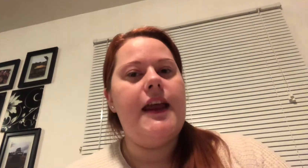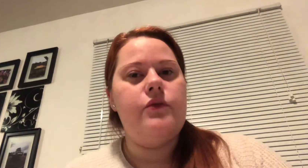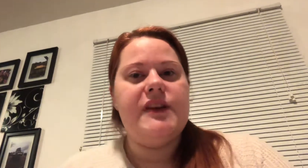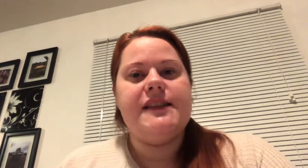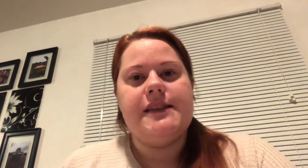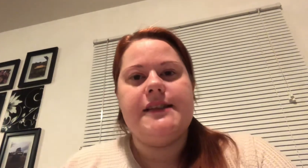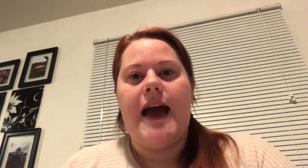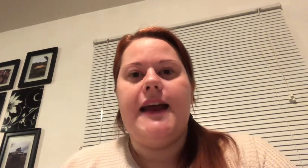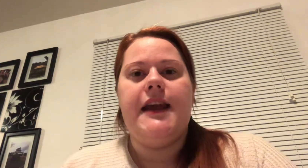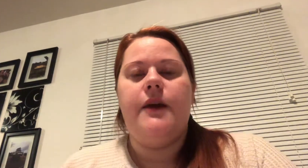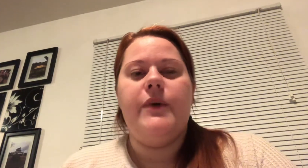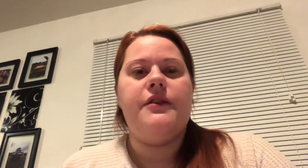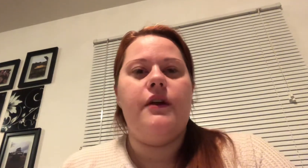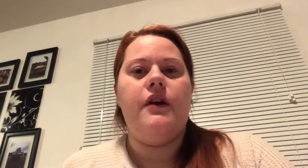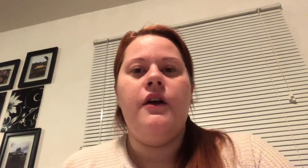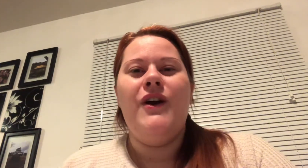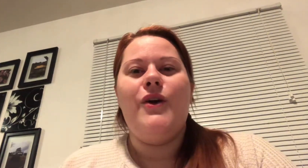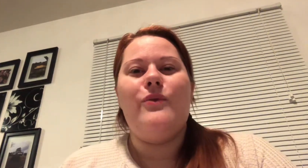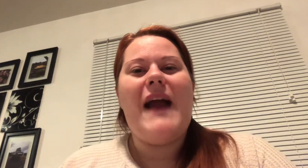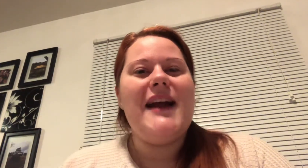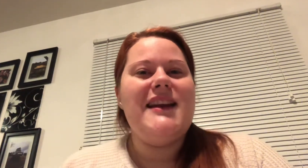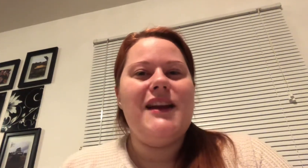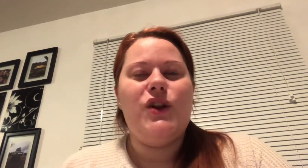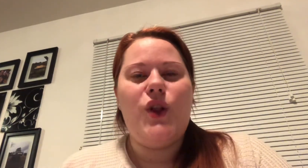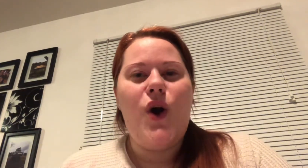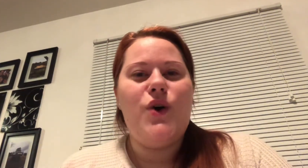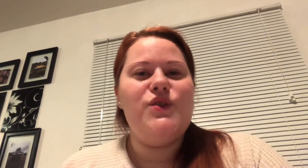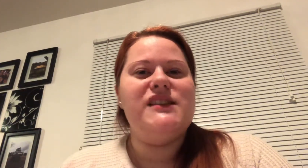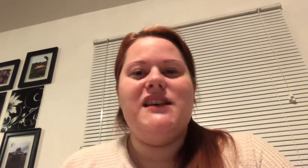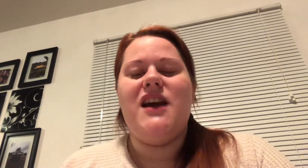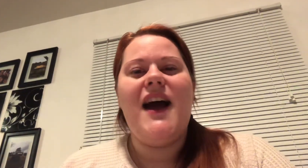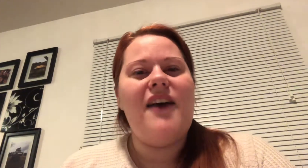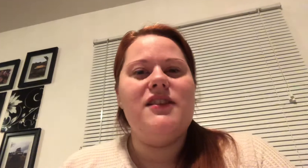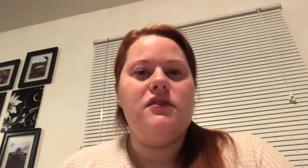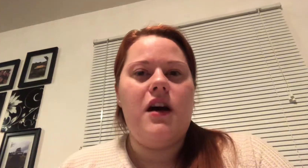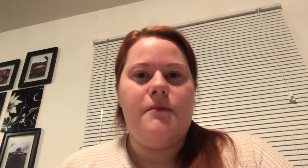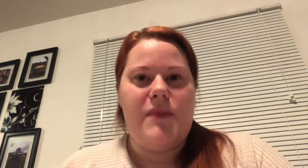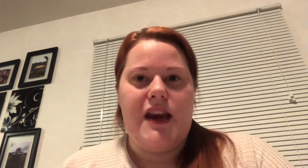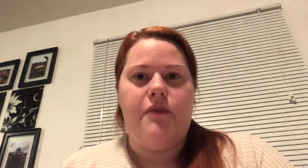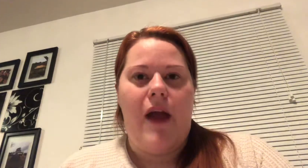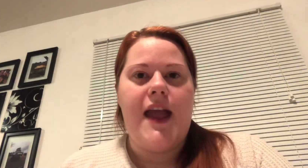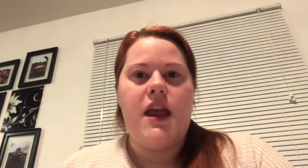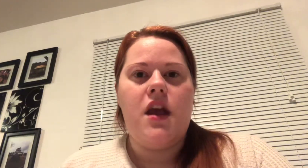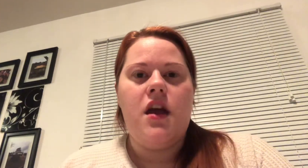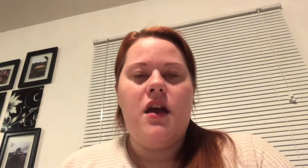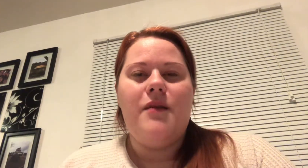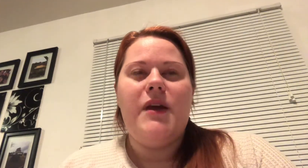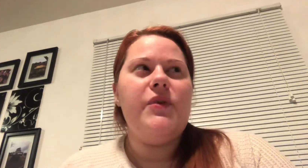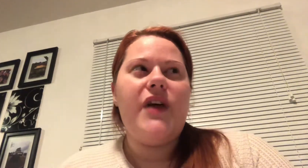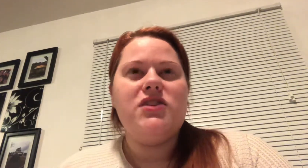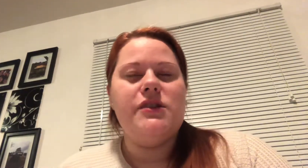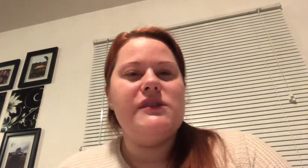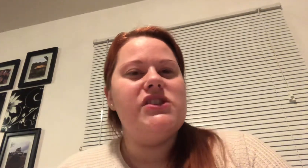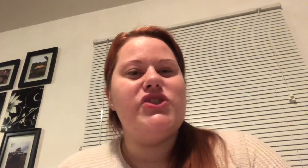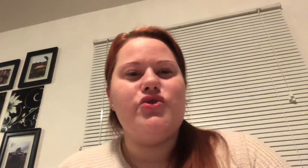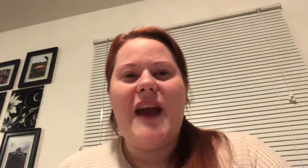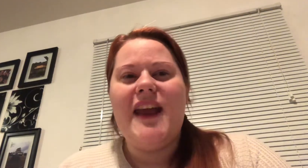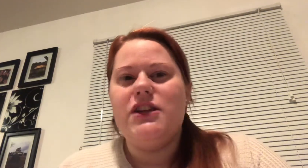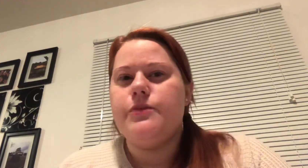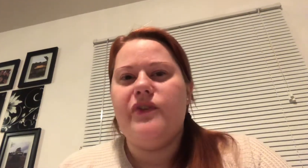with society with her raggedy clothes and not having a lot of money, right? People thought she was strange before